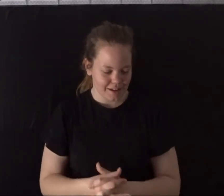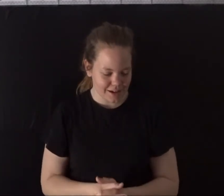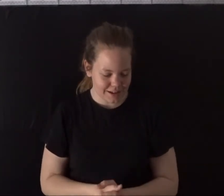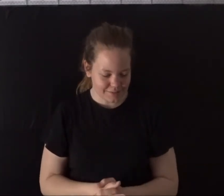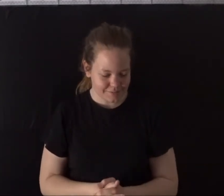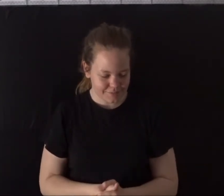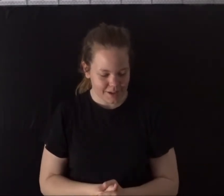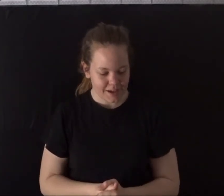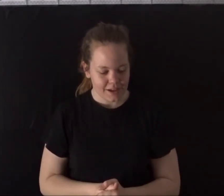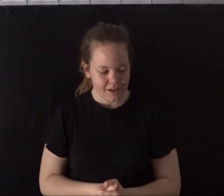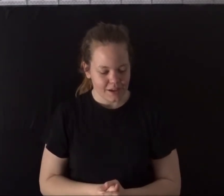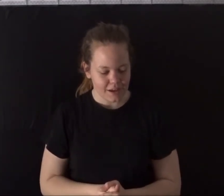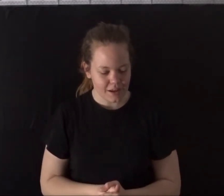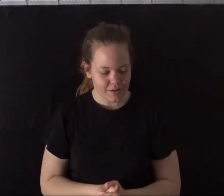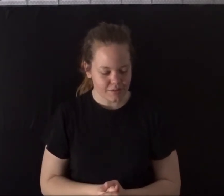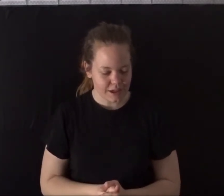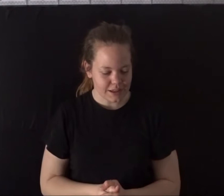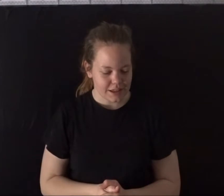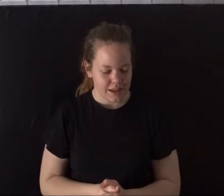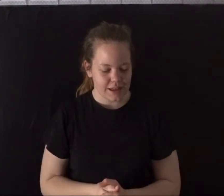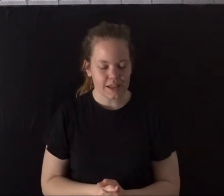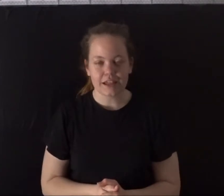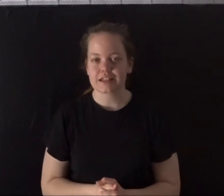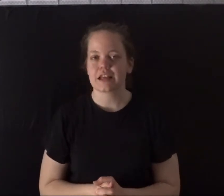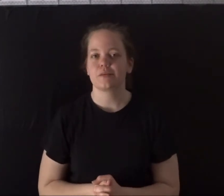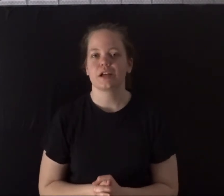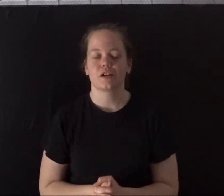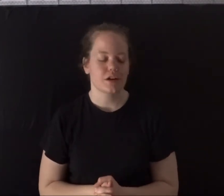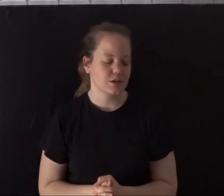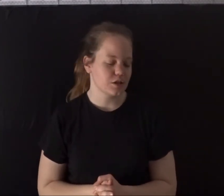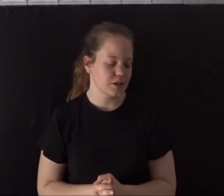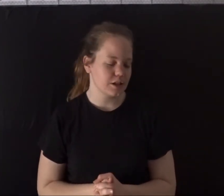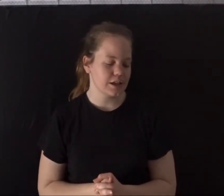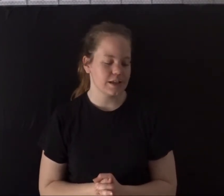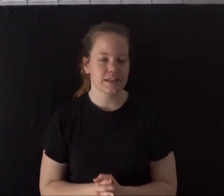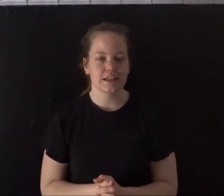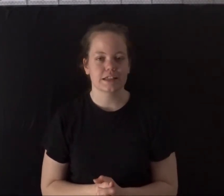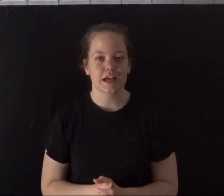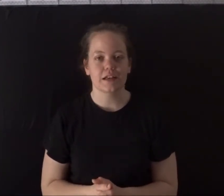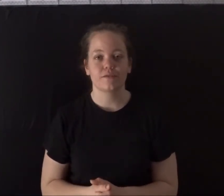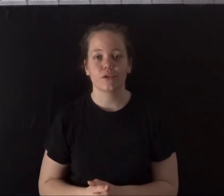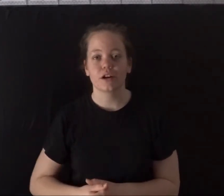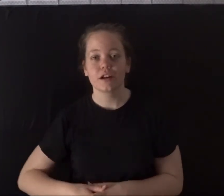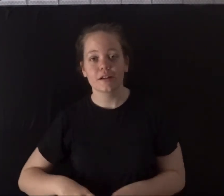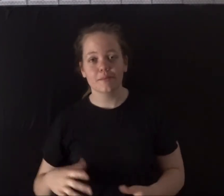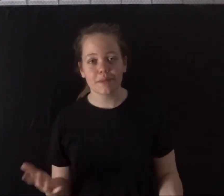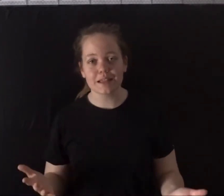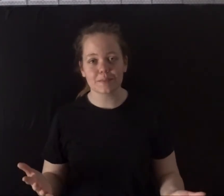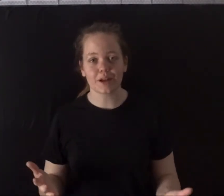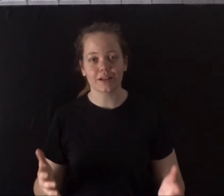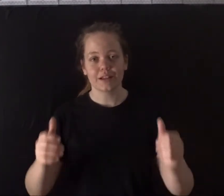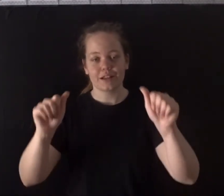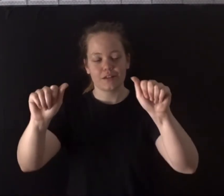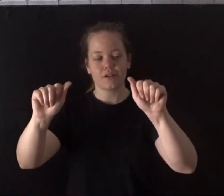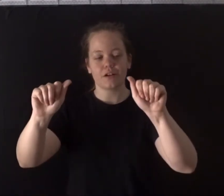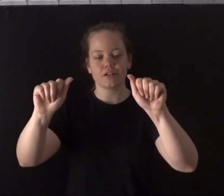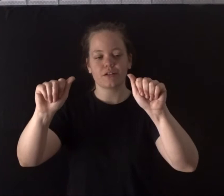Awesome. All right. The next sign we are going to learn is the sign for baseball. You're also going